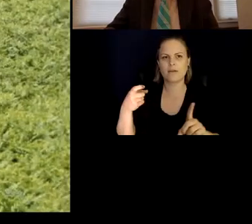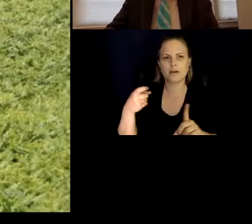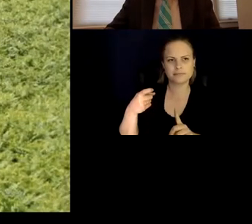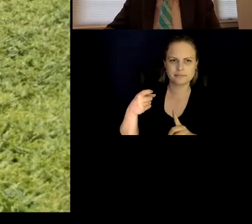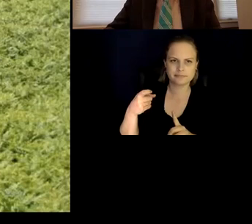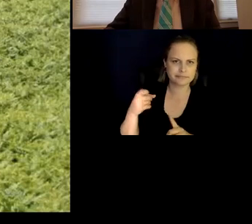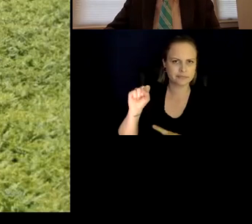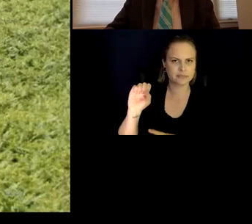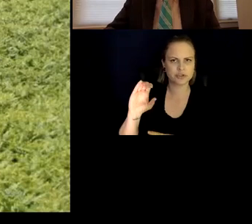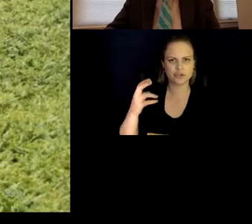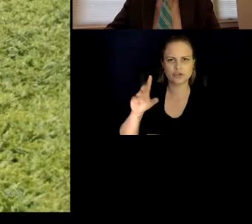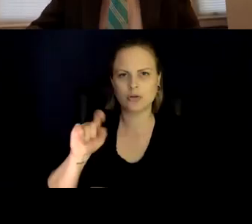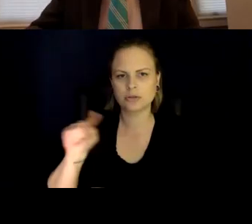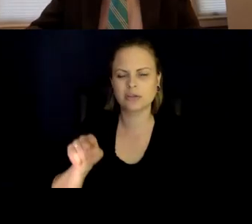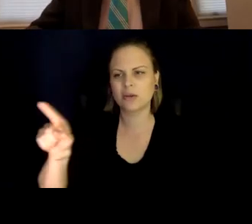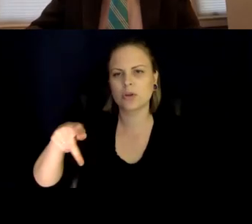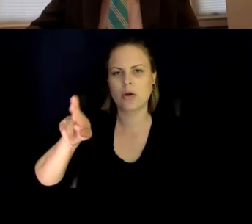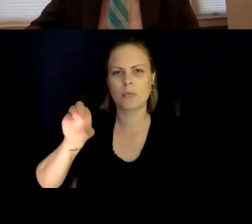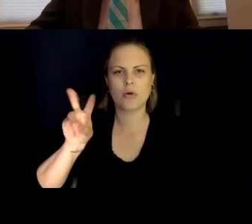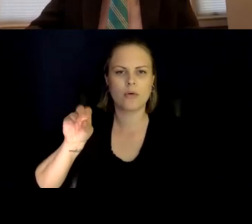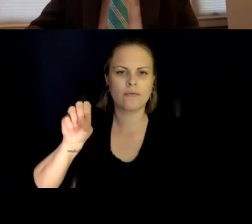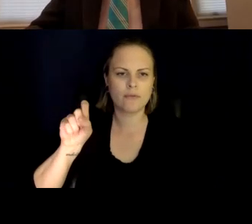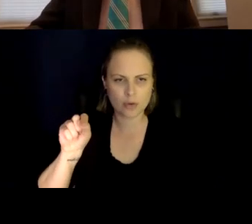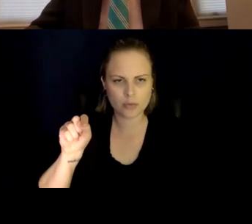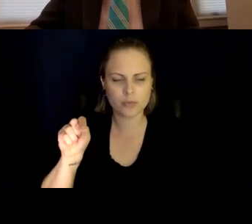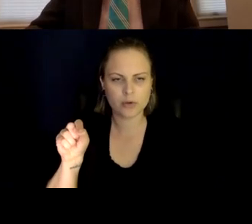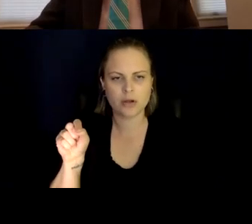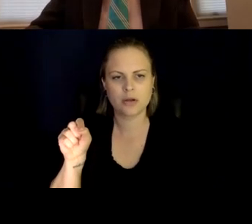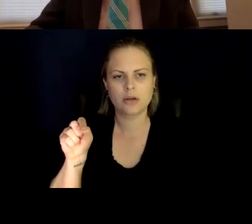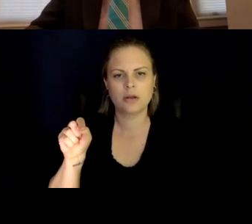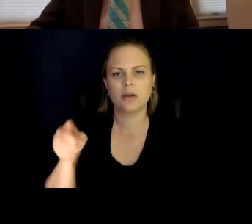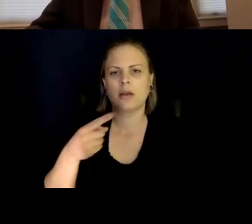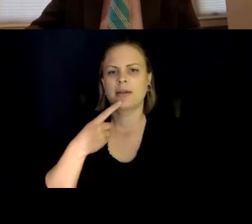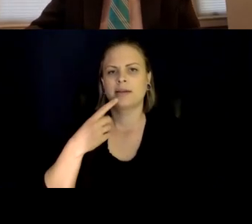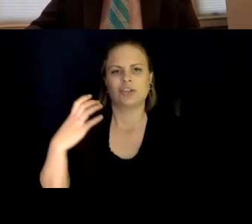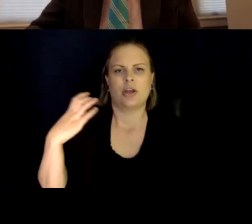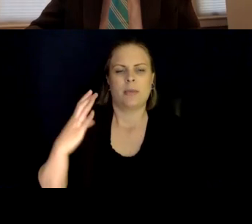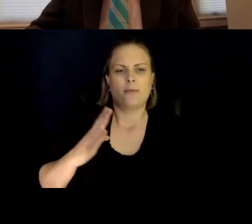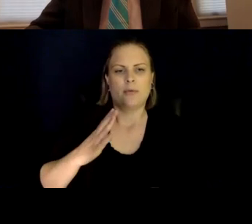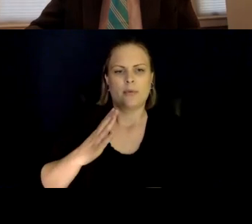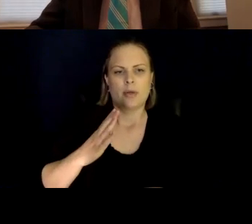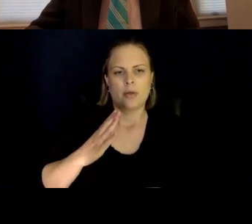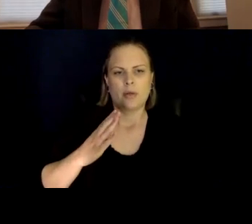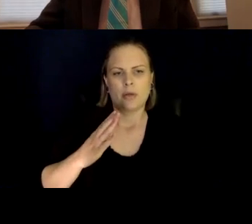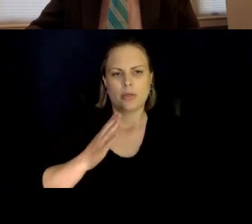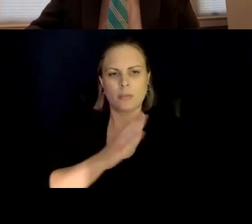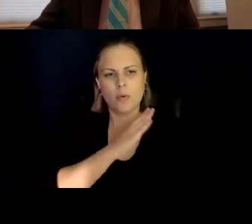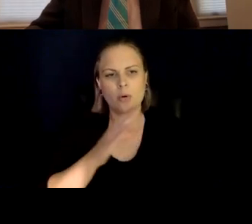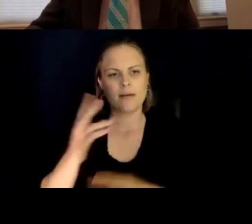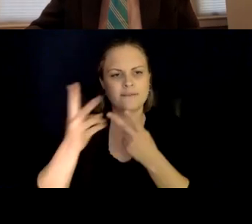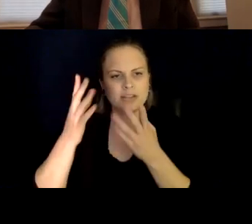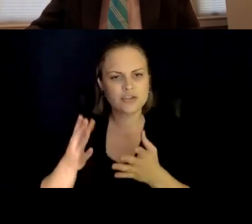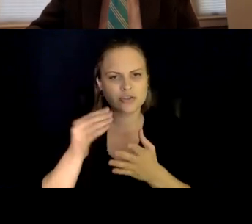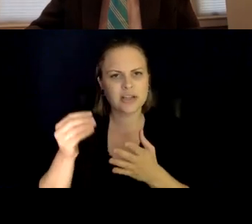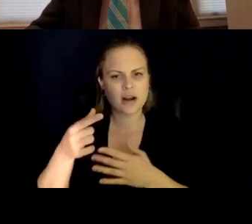the provost, and said the chairman of the board of visitors and governors wanted to